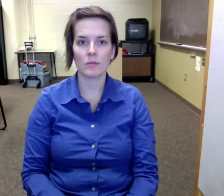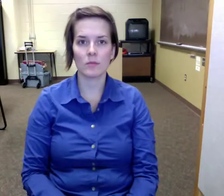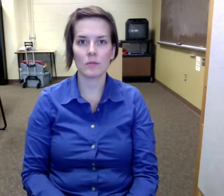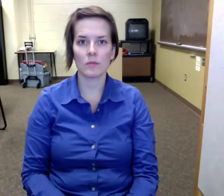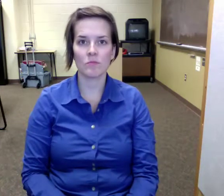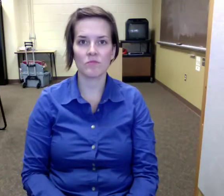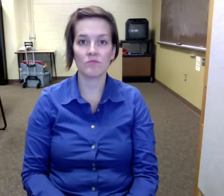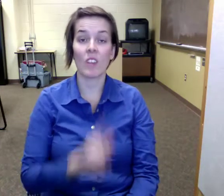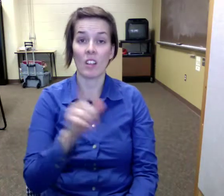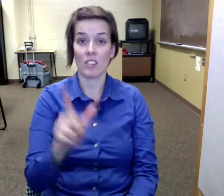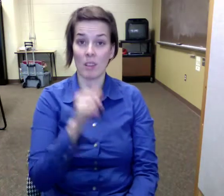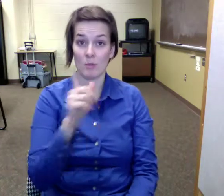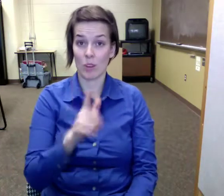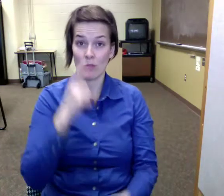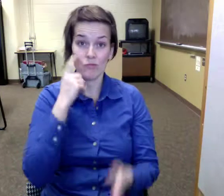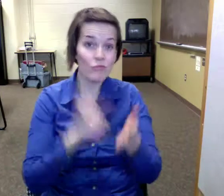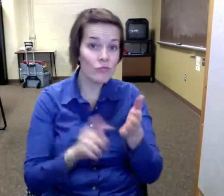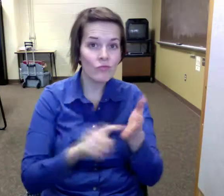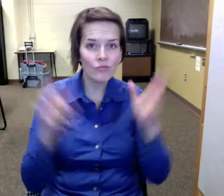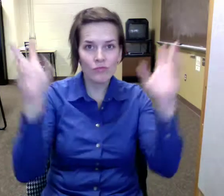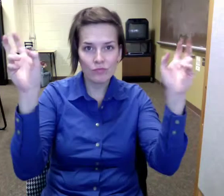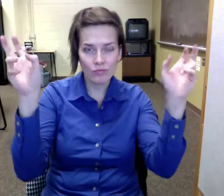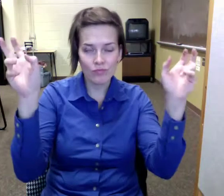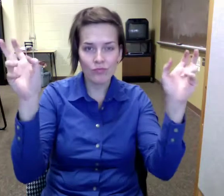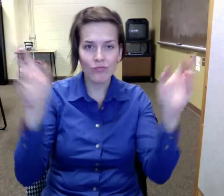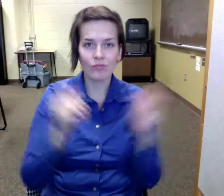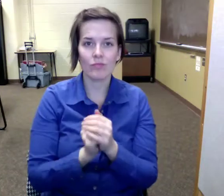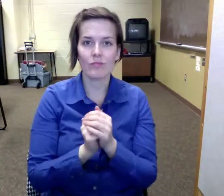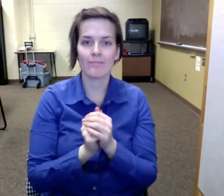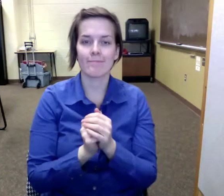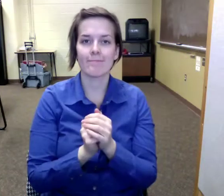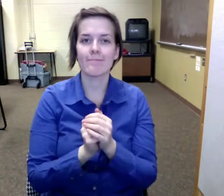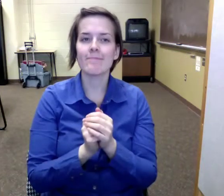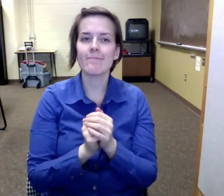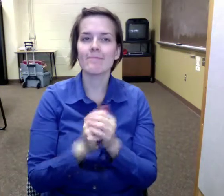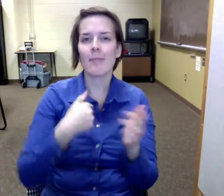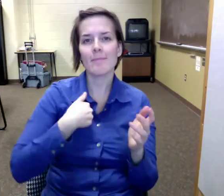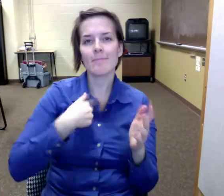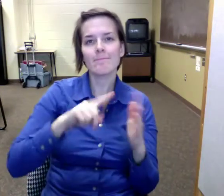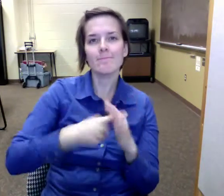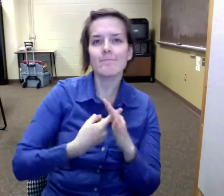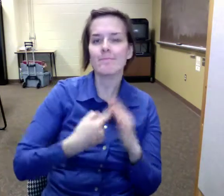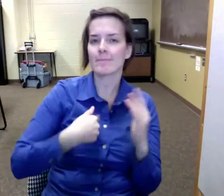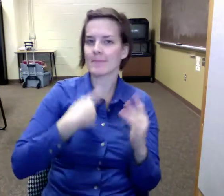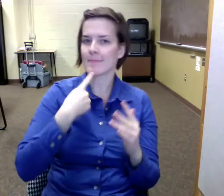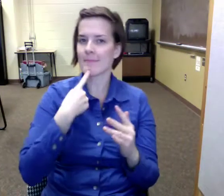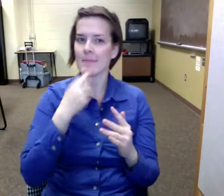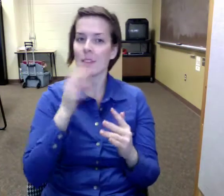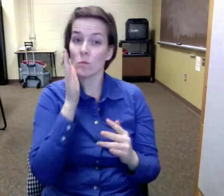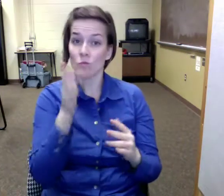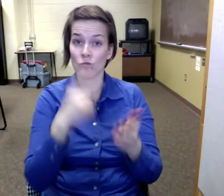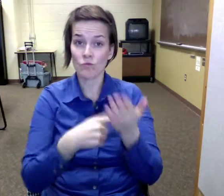Library research. Now, I said at the beginning that what I was going to talk about was getting or acquiring or